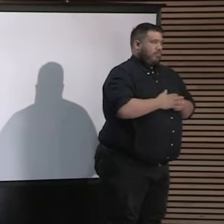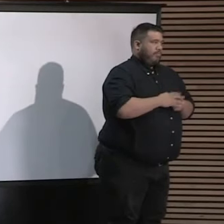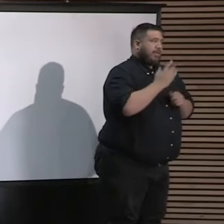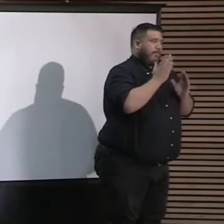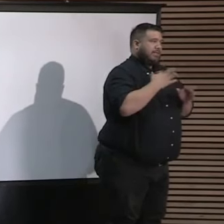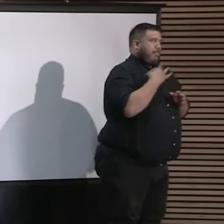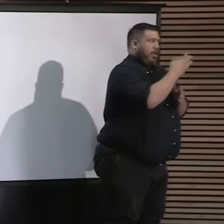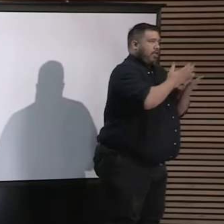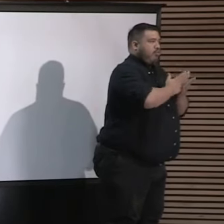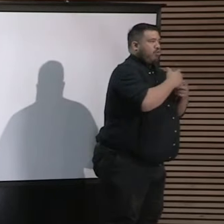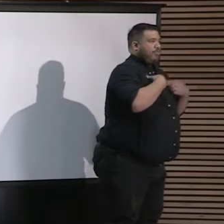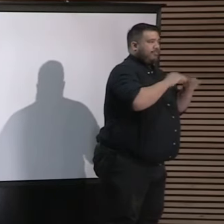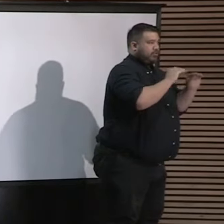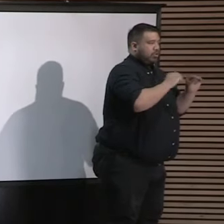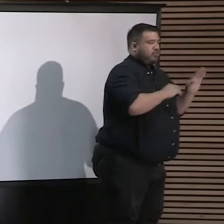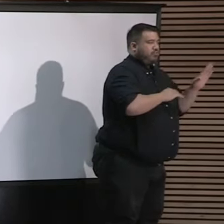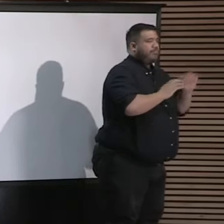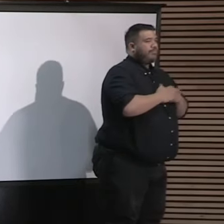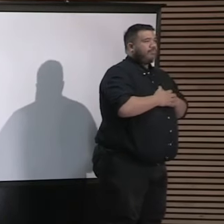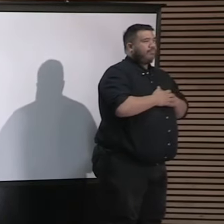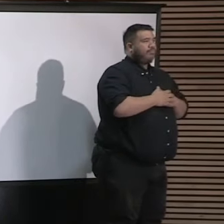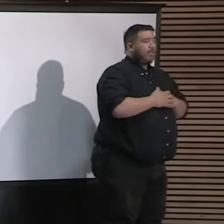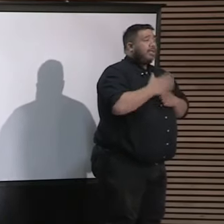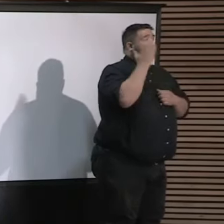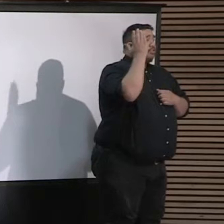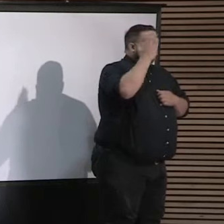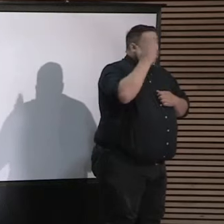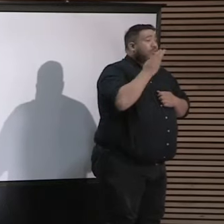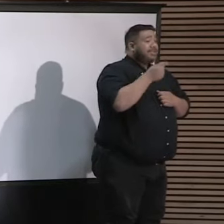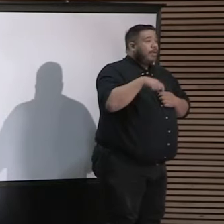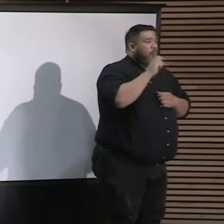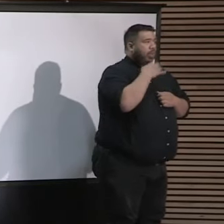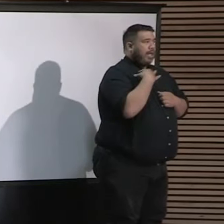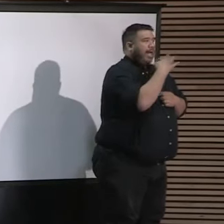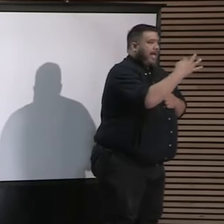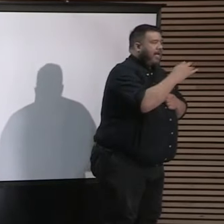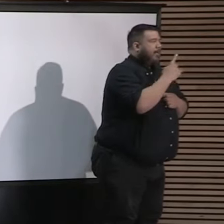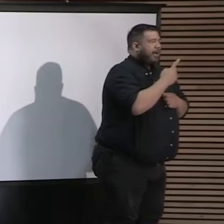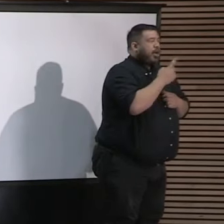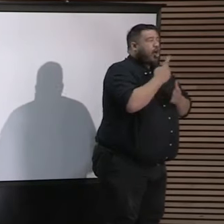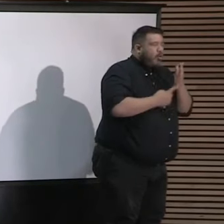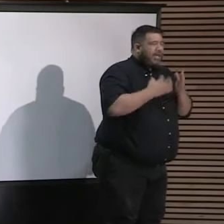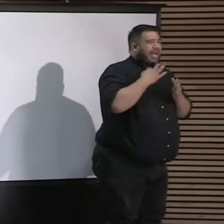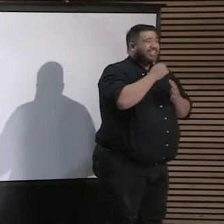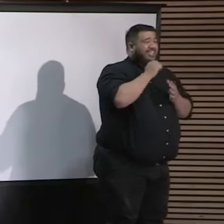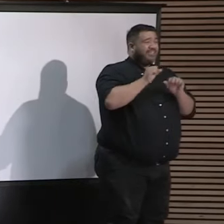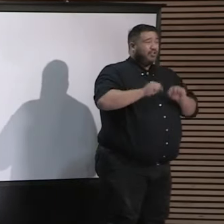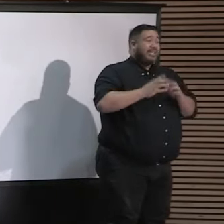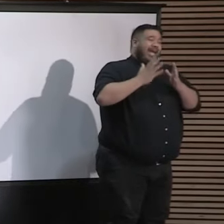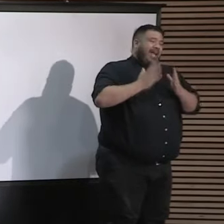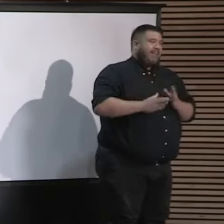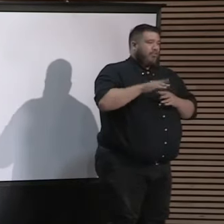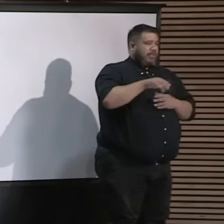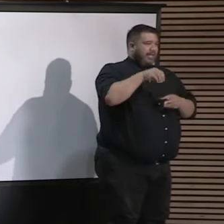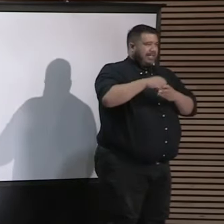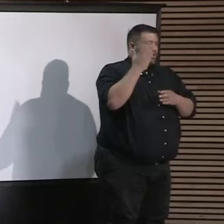be allowed to do that. I would envisage that the schools that will be using that, they'll be using that sparingly for those students who need to be on site.